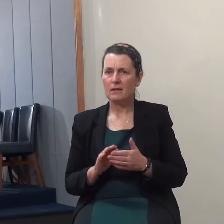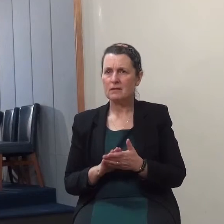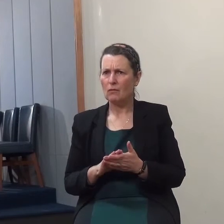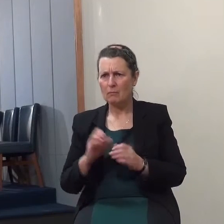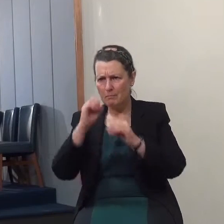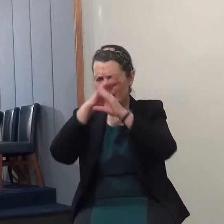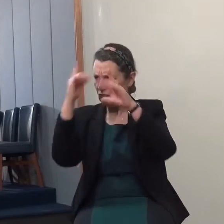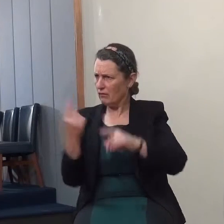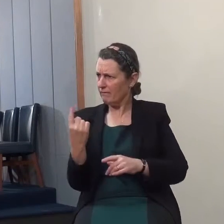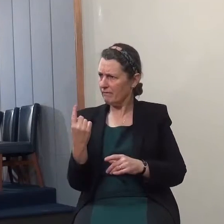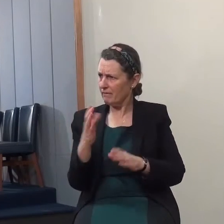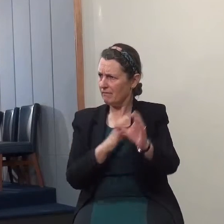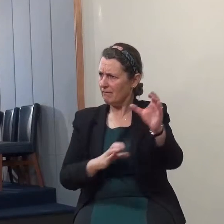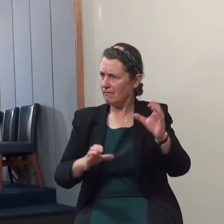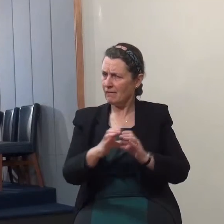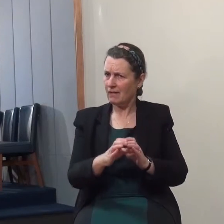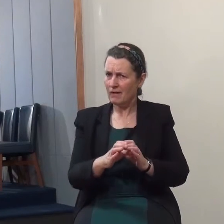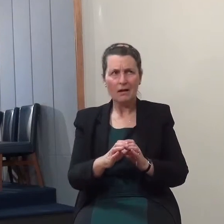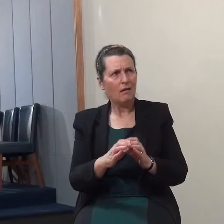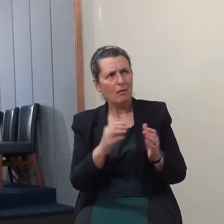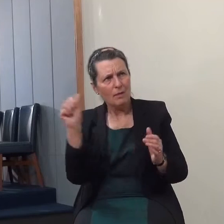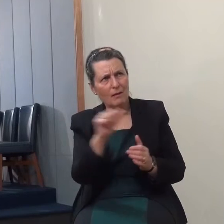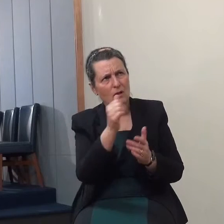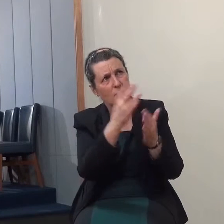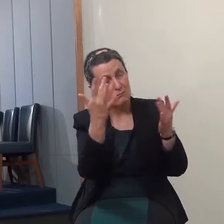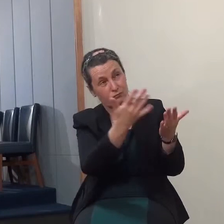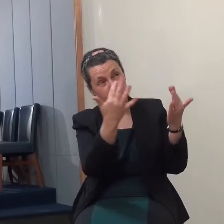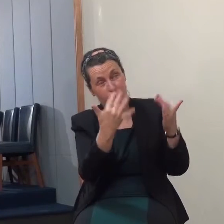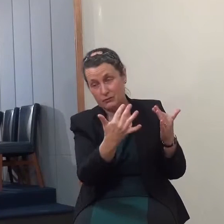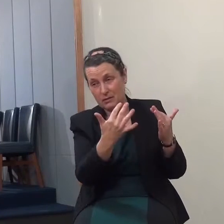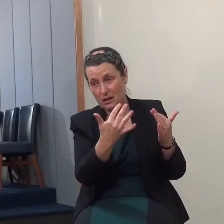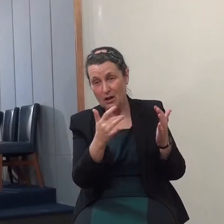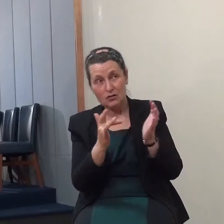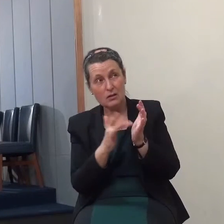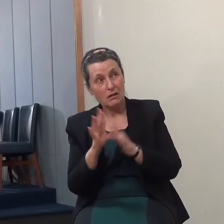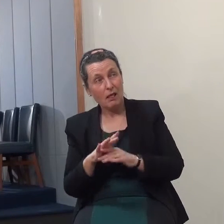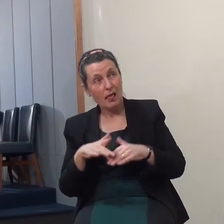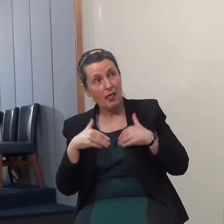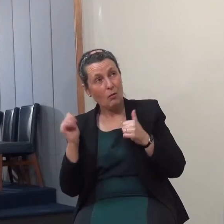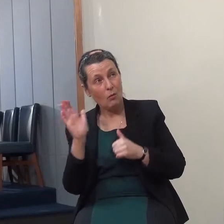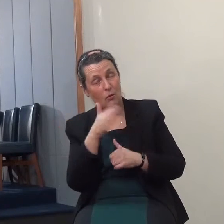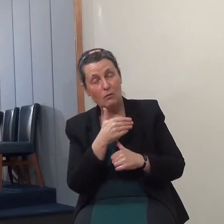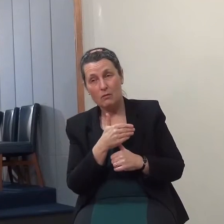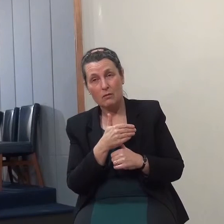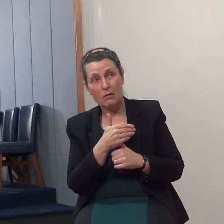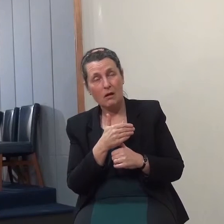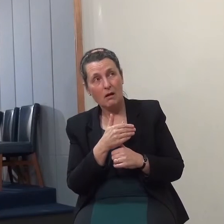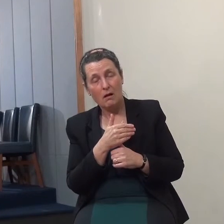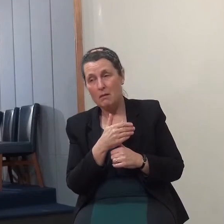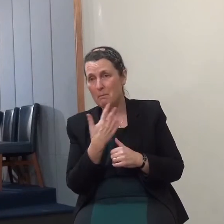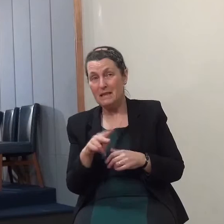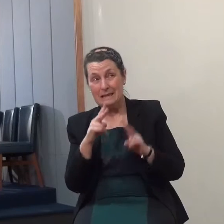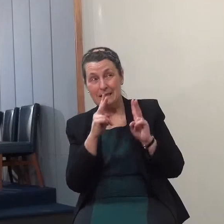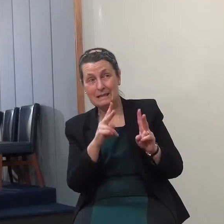situation and the shaping of the disciples in that context begins straight away with